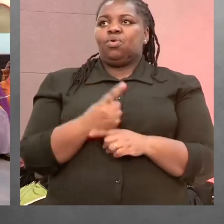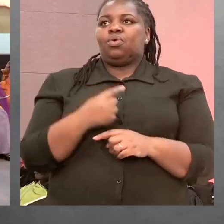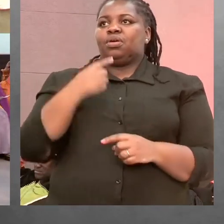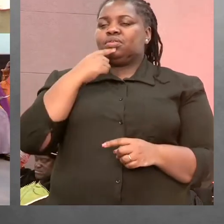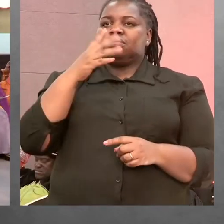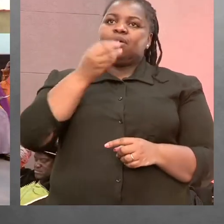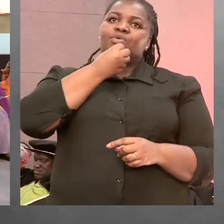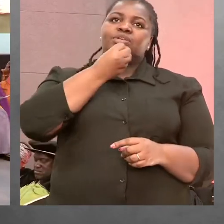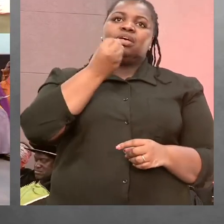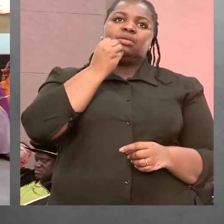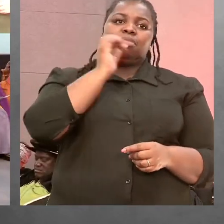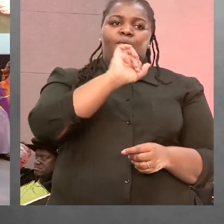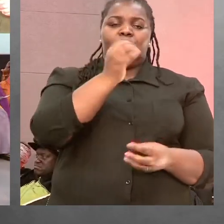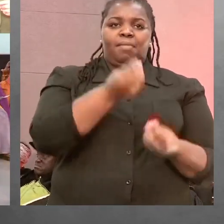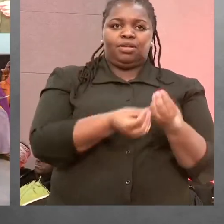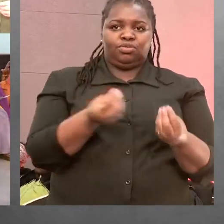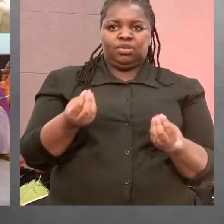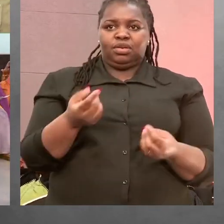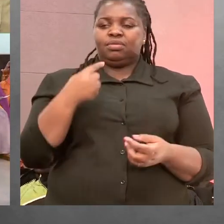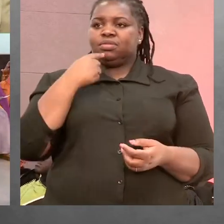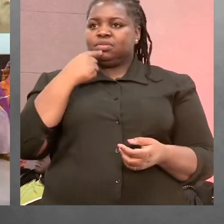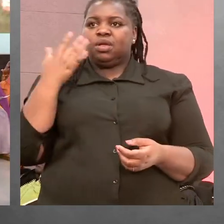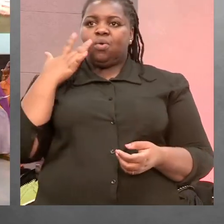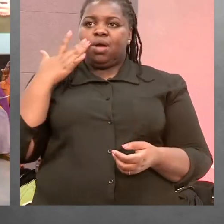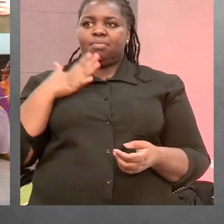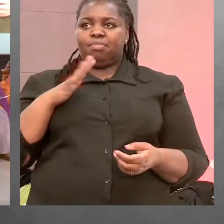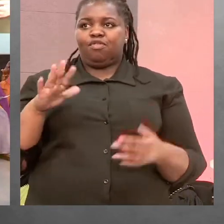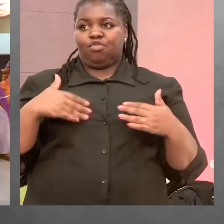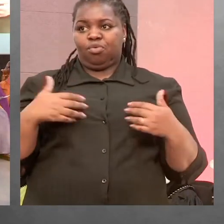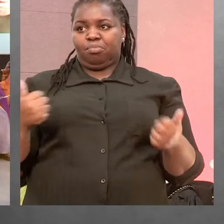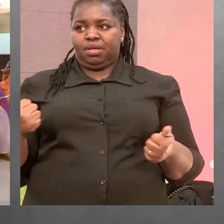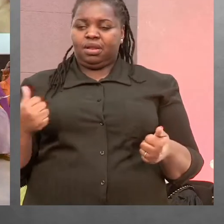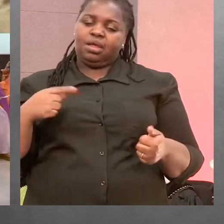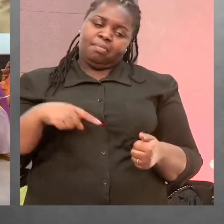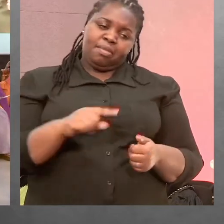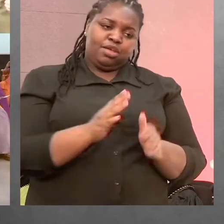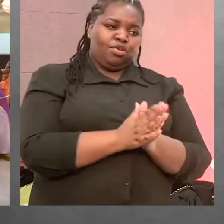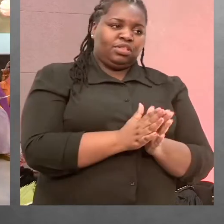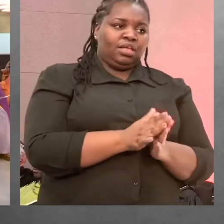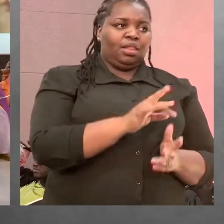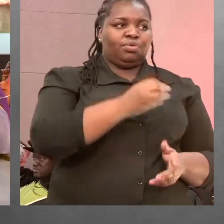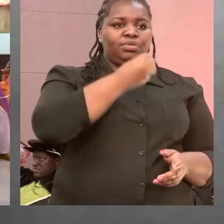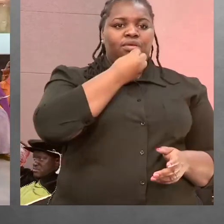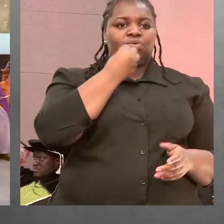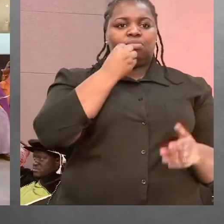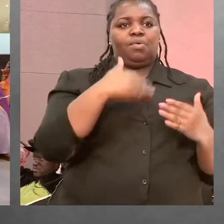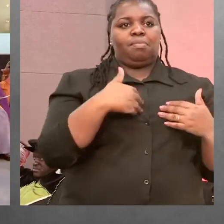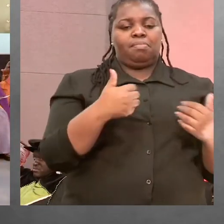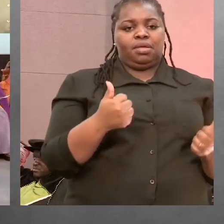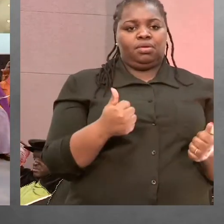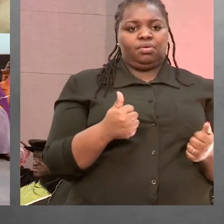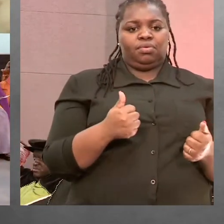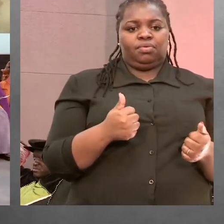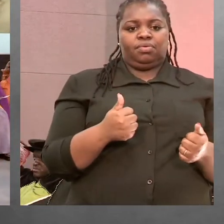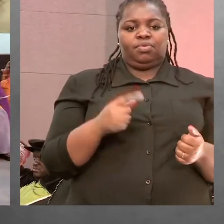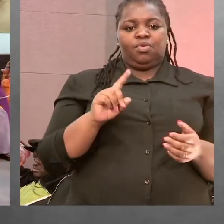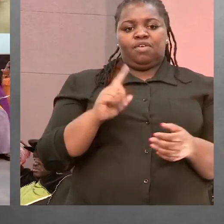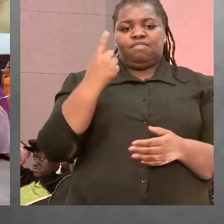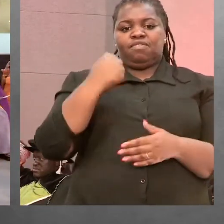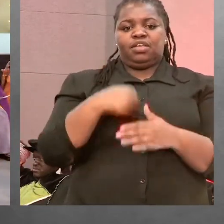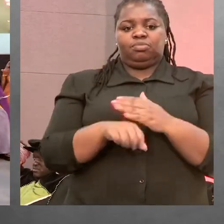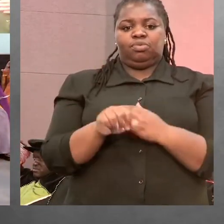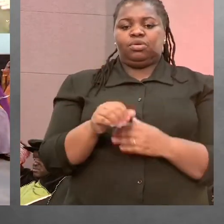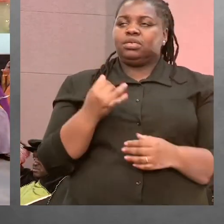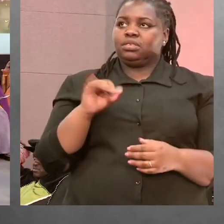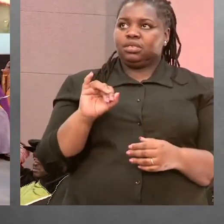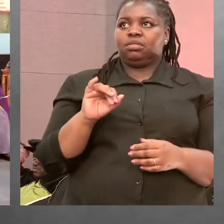ngudade obawo abantwana. Abathi xa befuna impilo bayocela kudade obawo impilo. Umafungashe remains